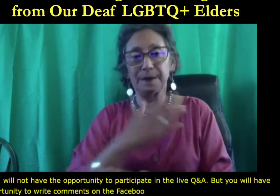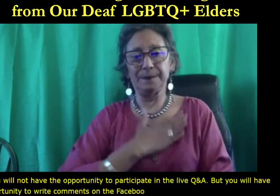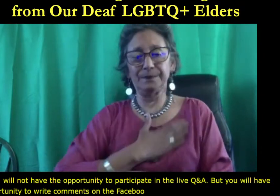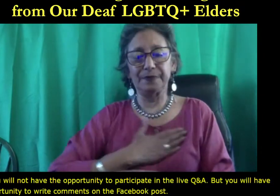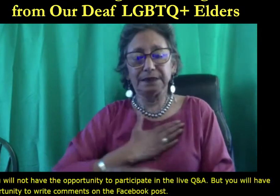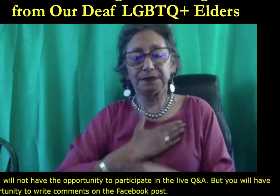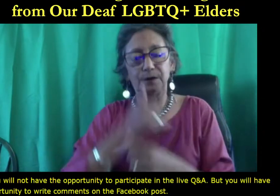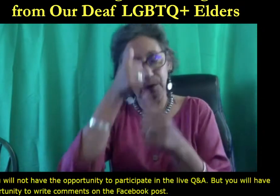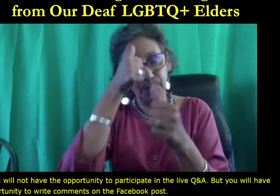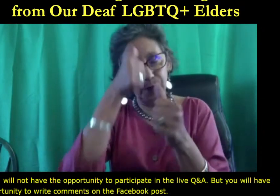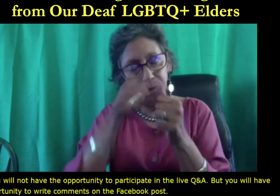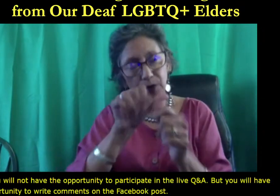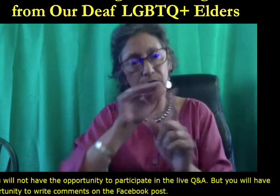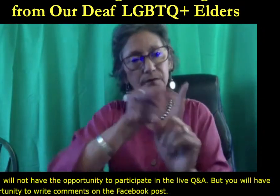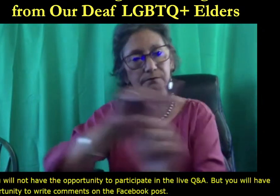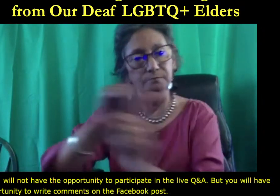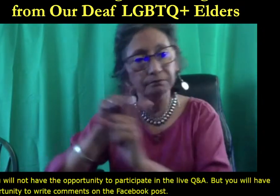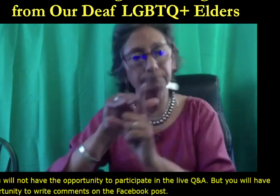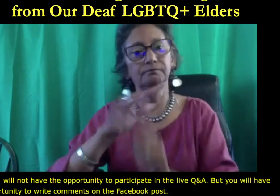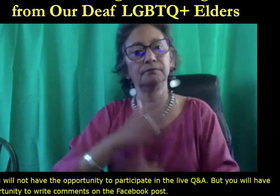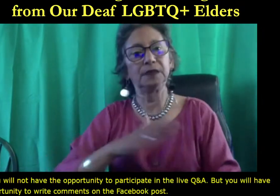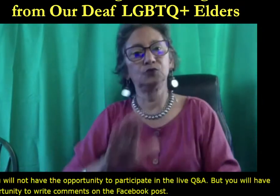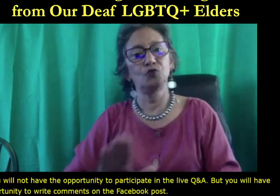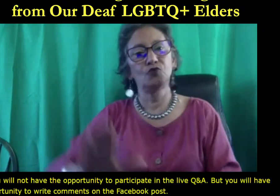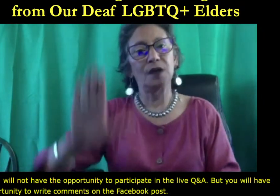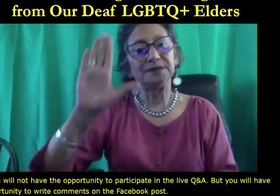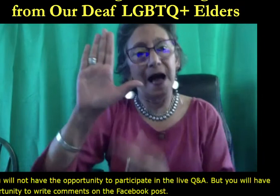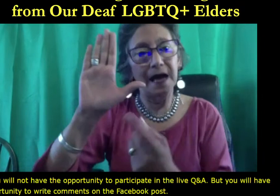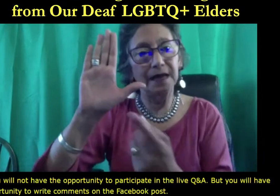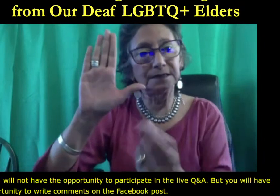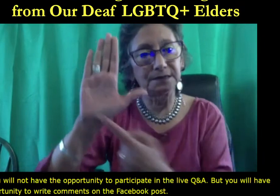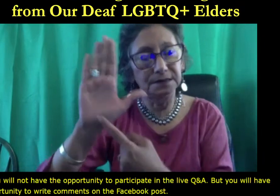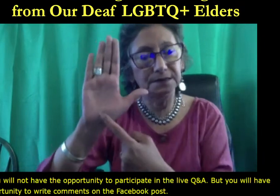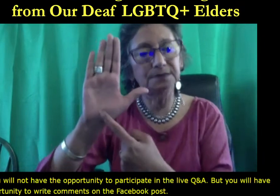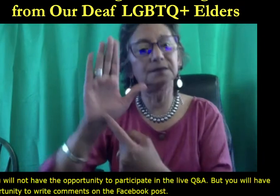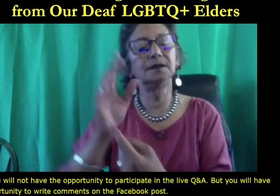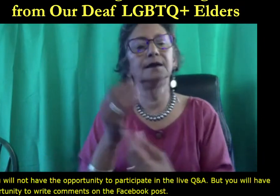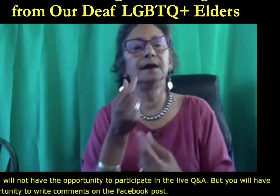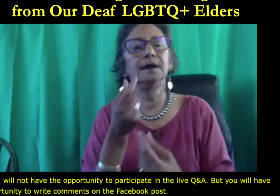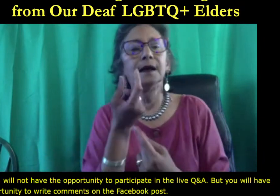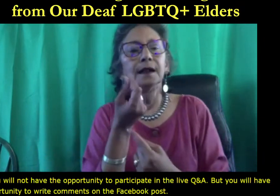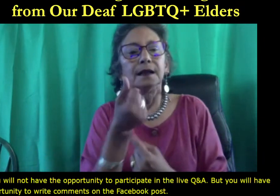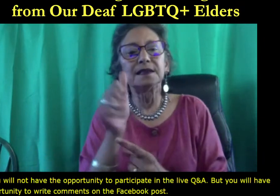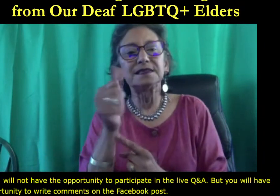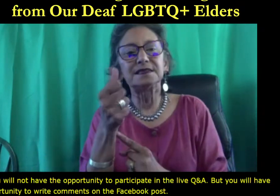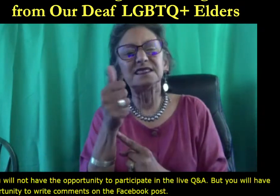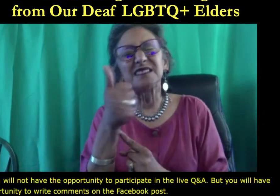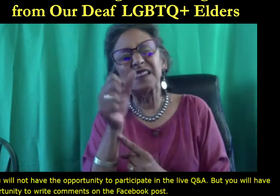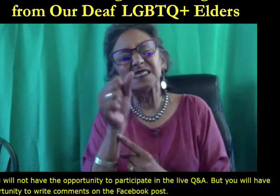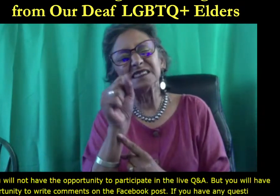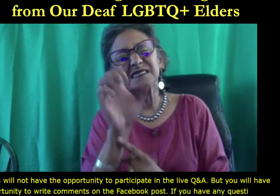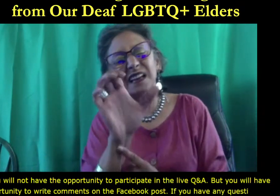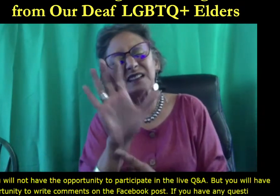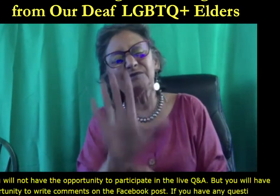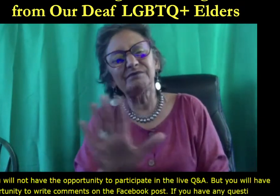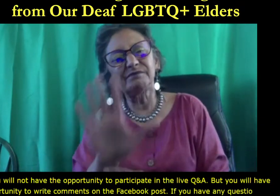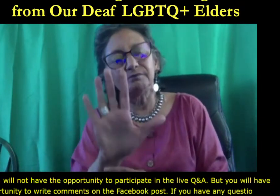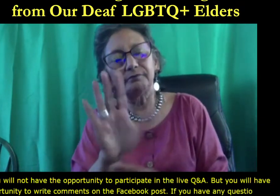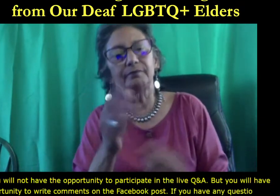page if you have any questions please remember to raise your hand there will be about a